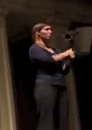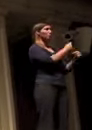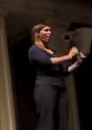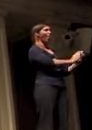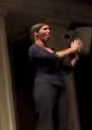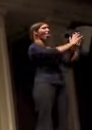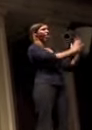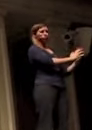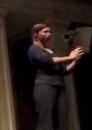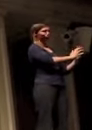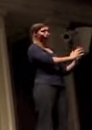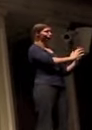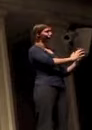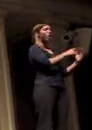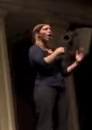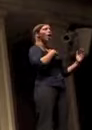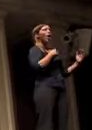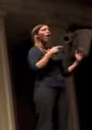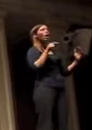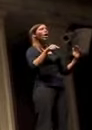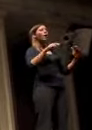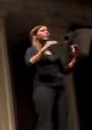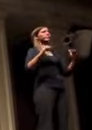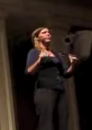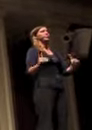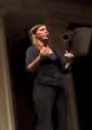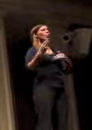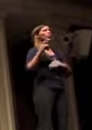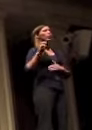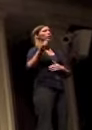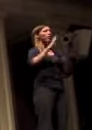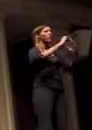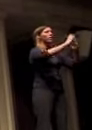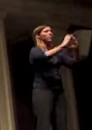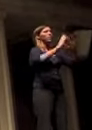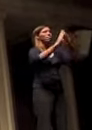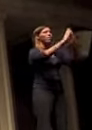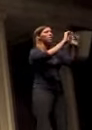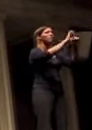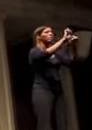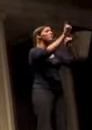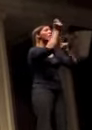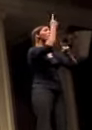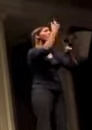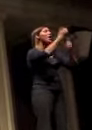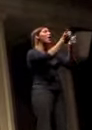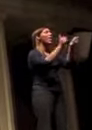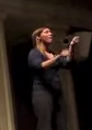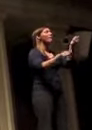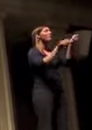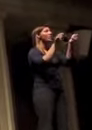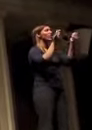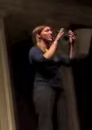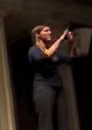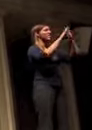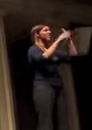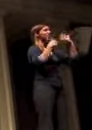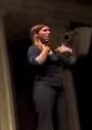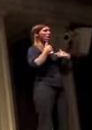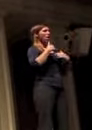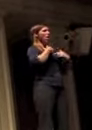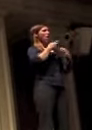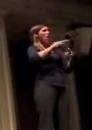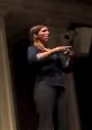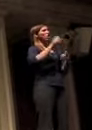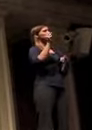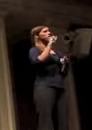trillest of hoods, but I've fallen in love with just about every city with a subway. I call a Seattle Metro bus my home. Between the streets of Bangor